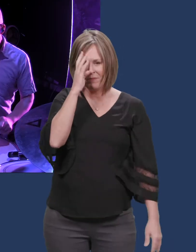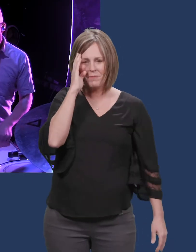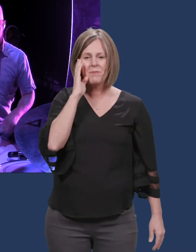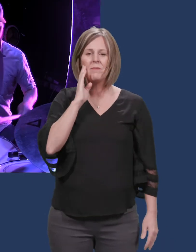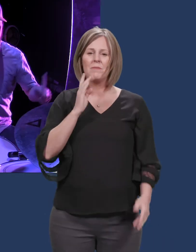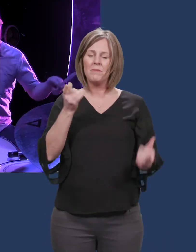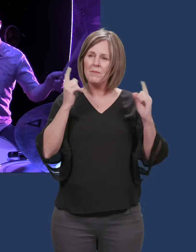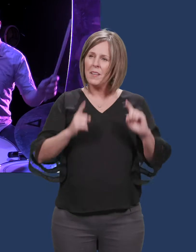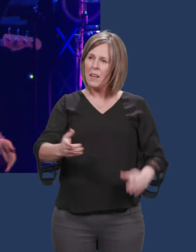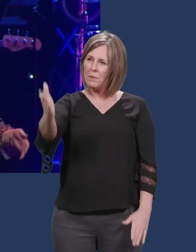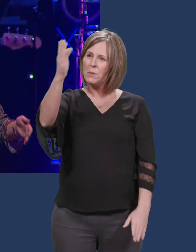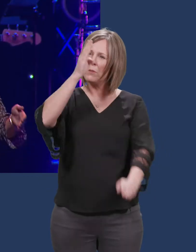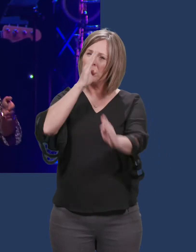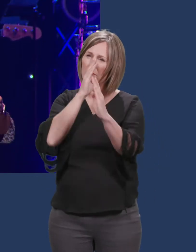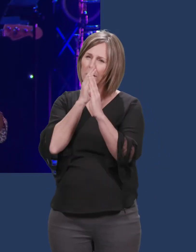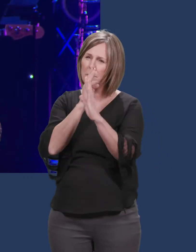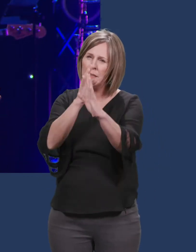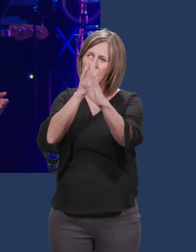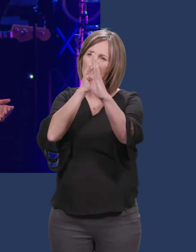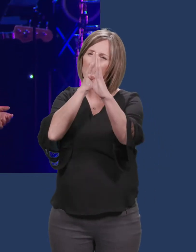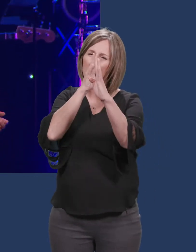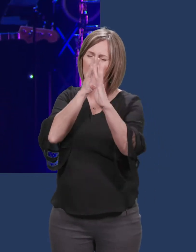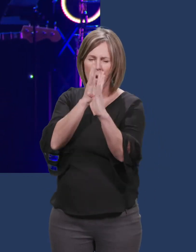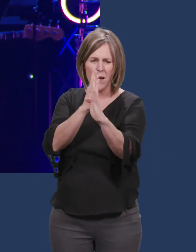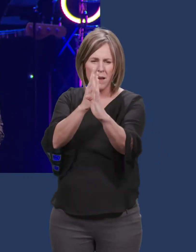voice. And as you speak,